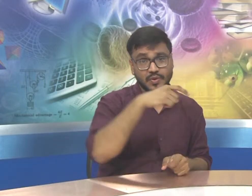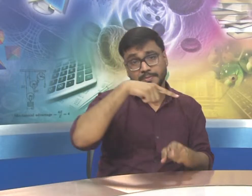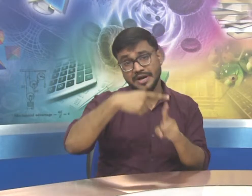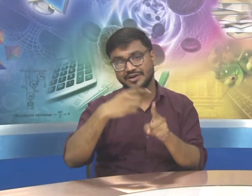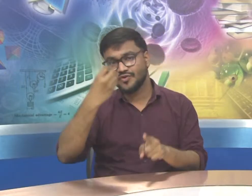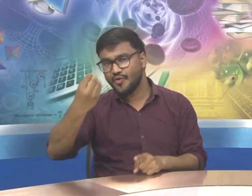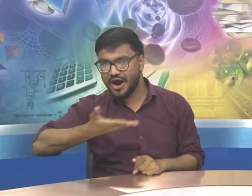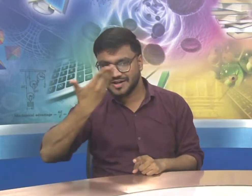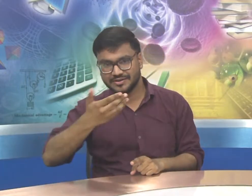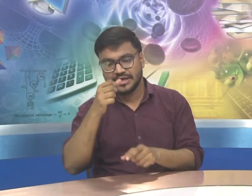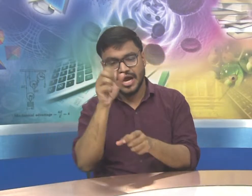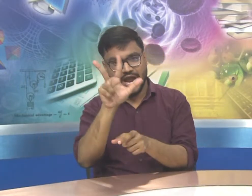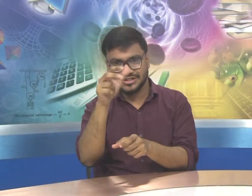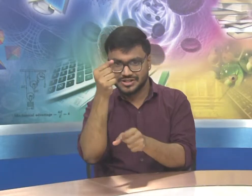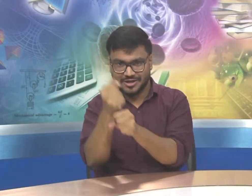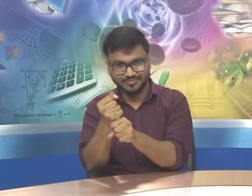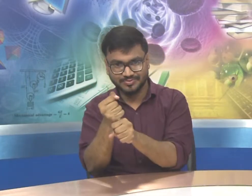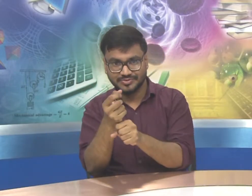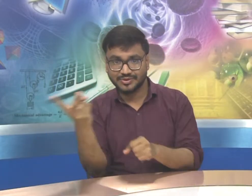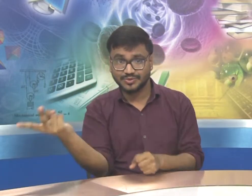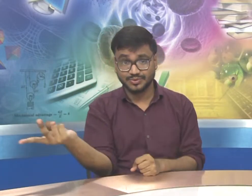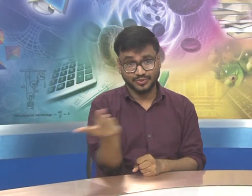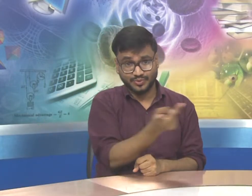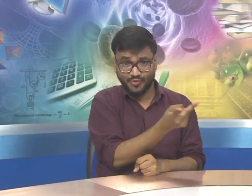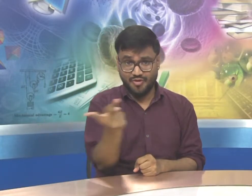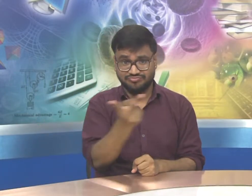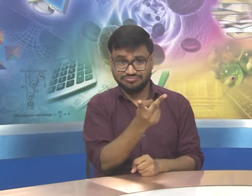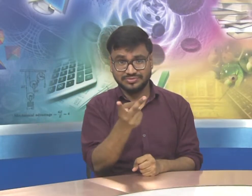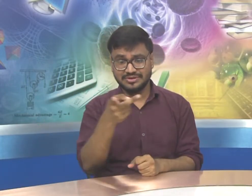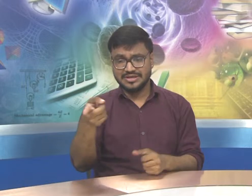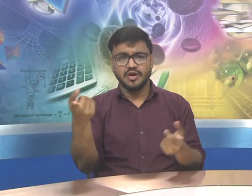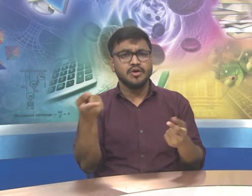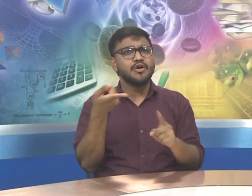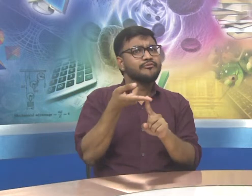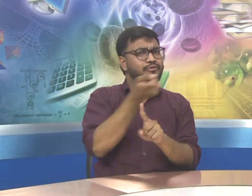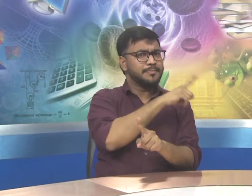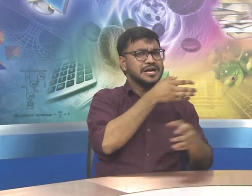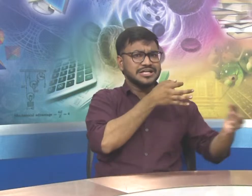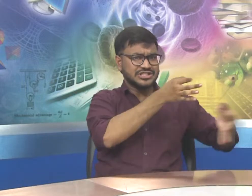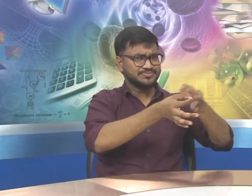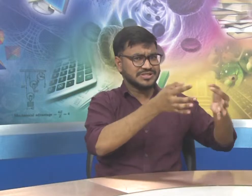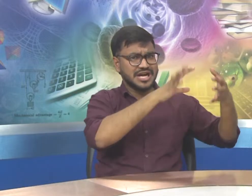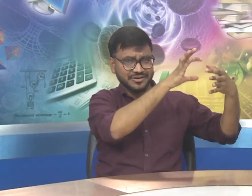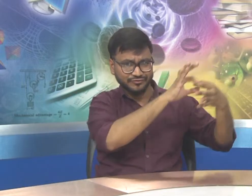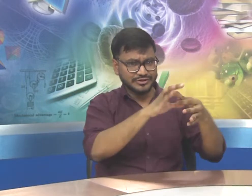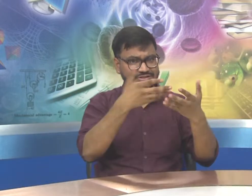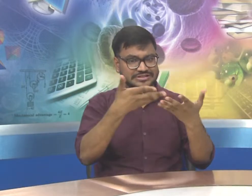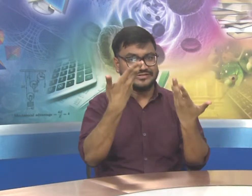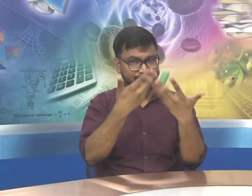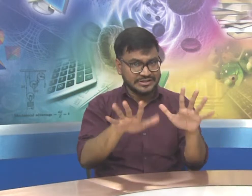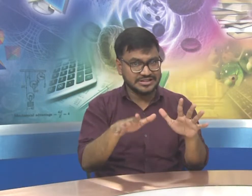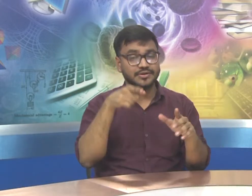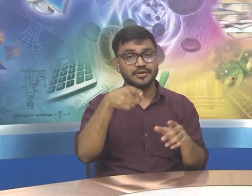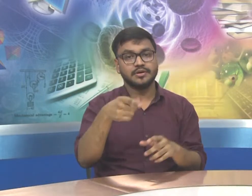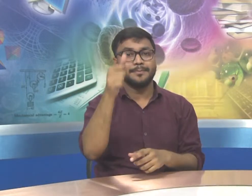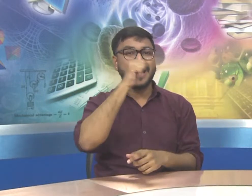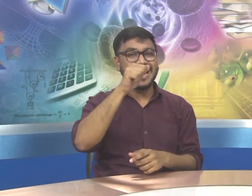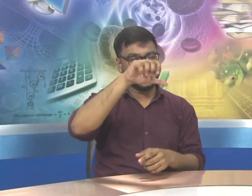Same, if 3 gram of hydrogen and 8 gram of oxygen are combined,